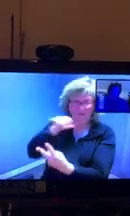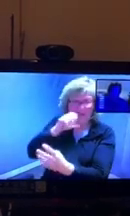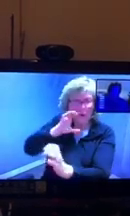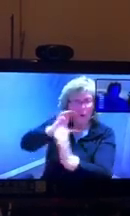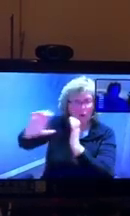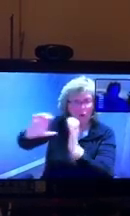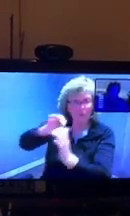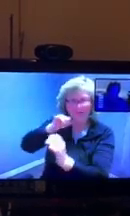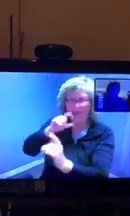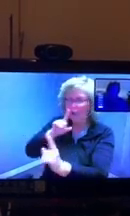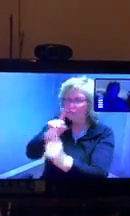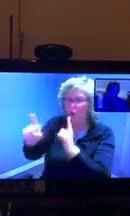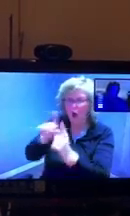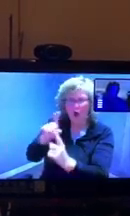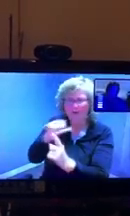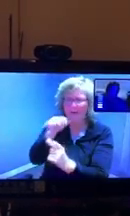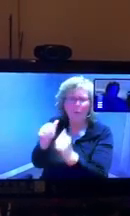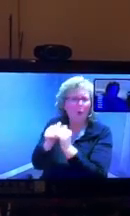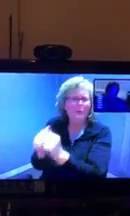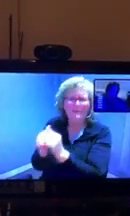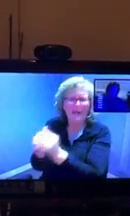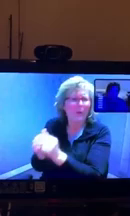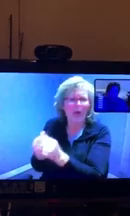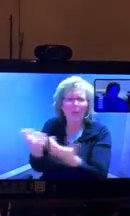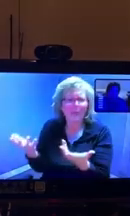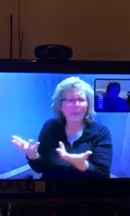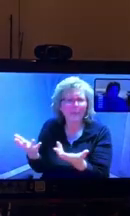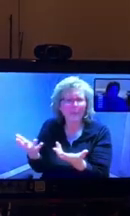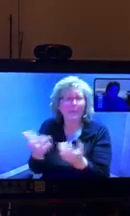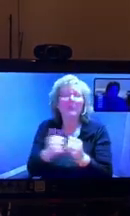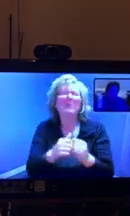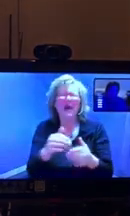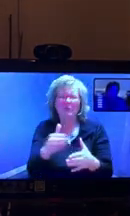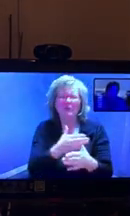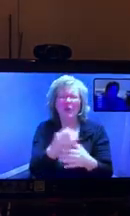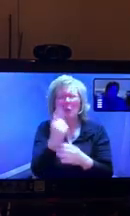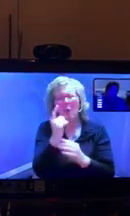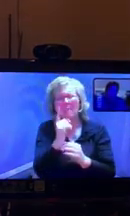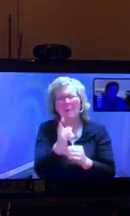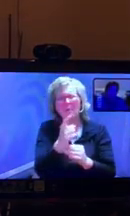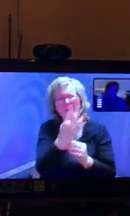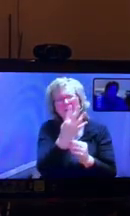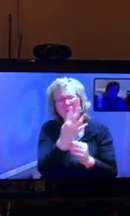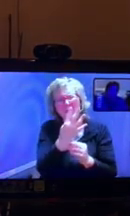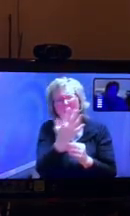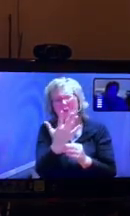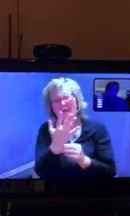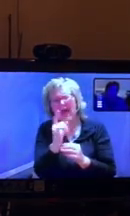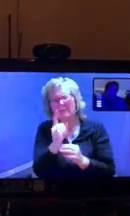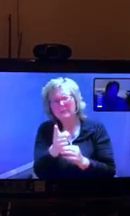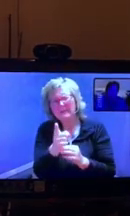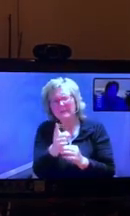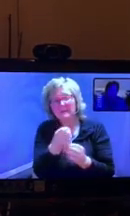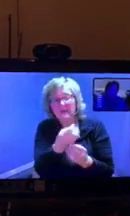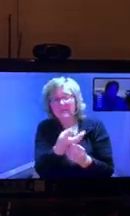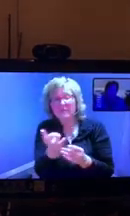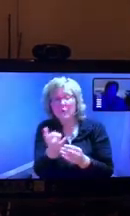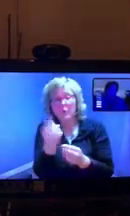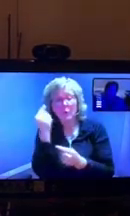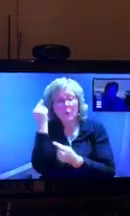it's better they don't talk. But I want to share just for a moment, maybe about 4 or 5 minutes with you, a couple of thoughts, and then